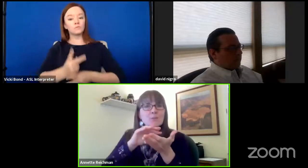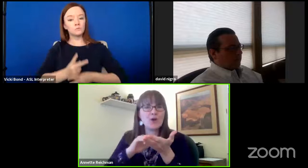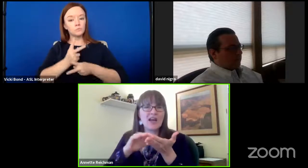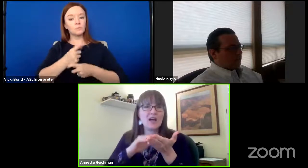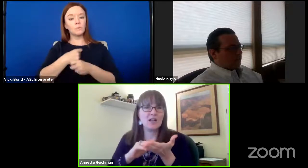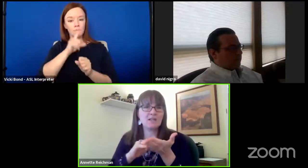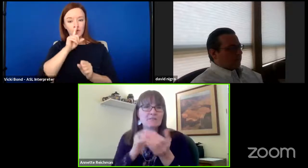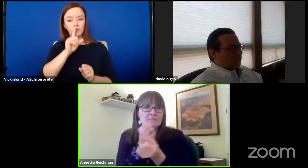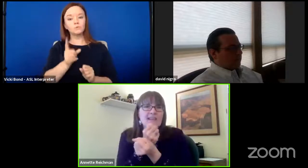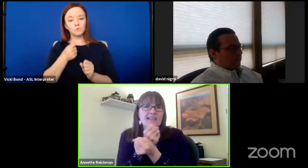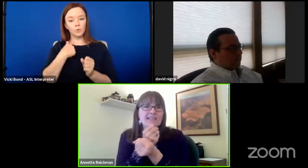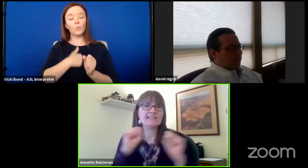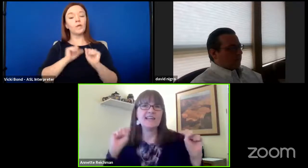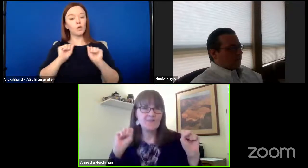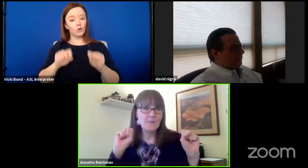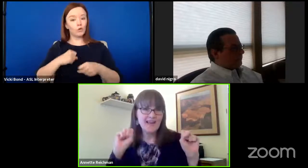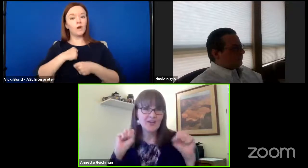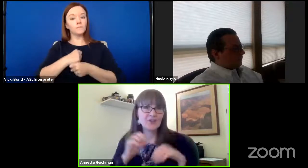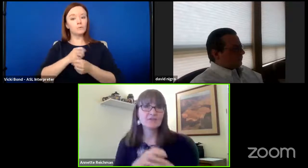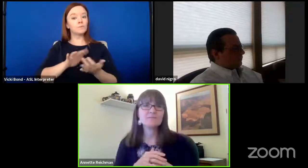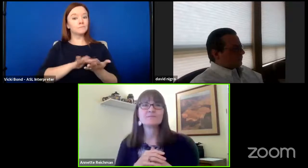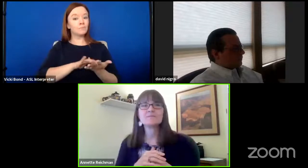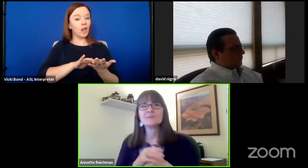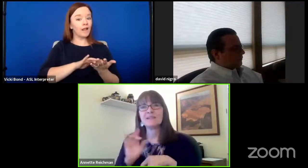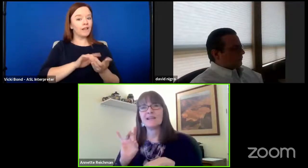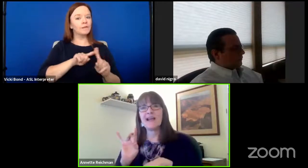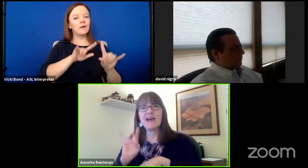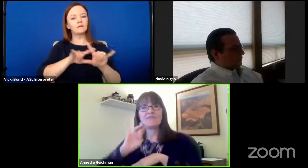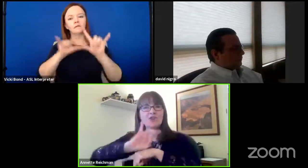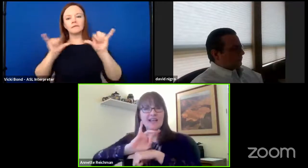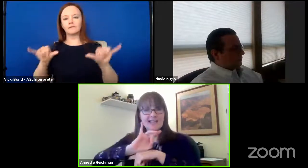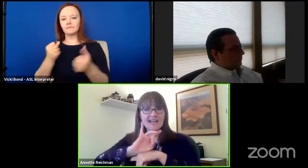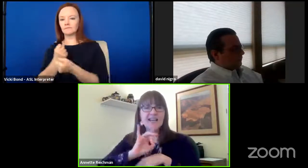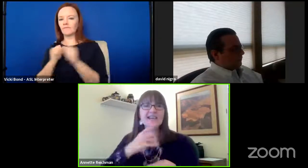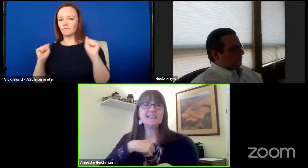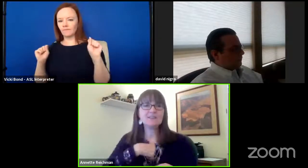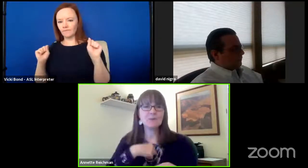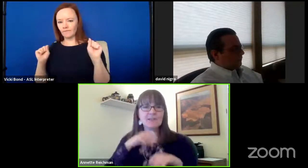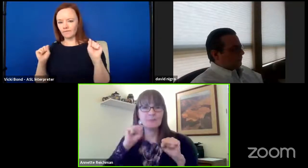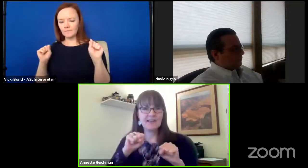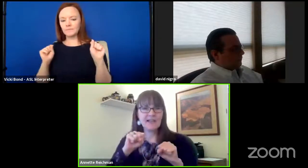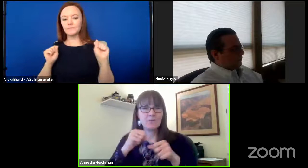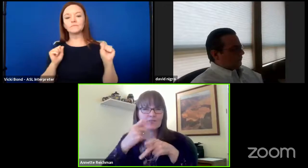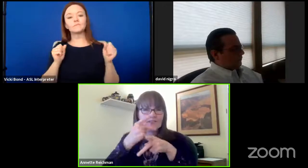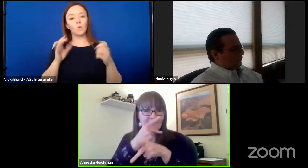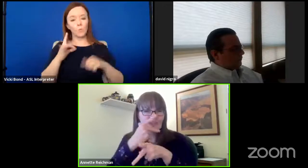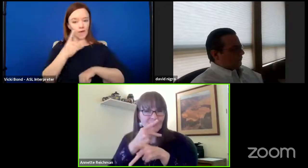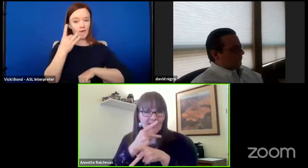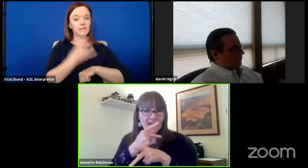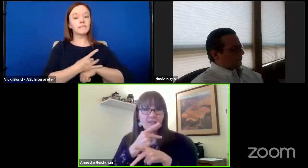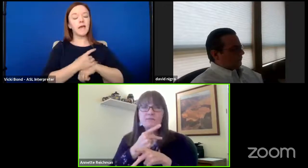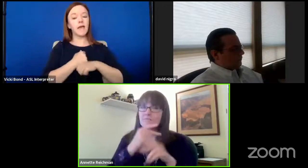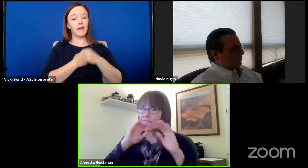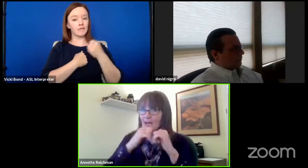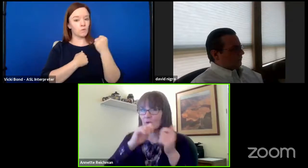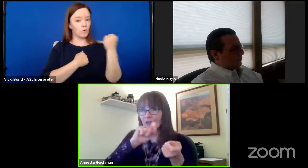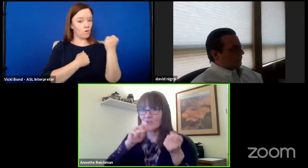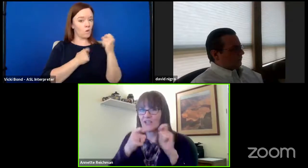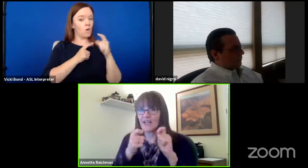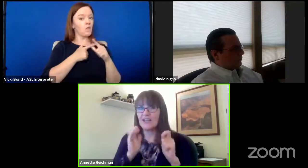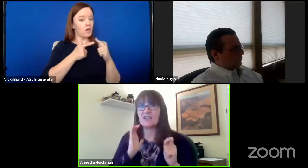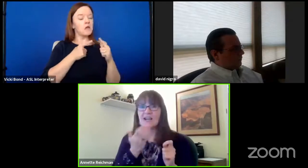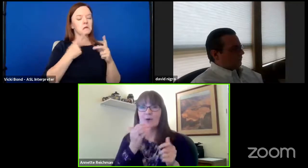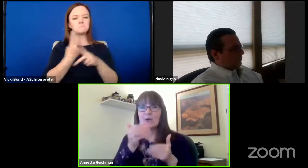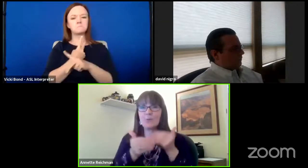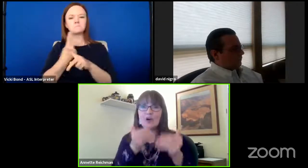produce Braille in a safe manner. After 8 days, we had been able to figure out how